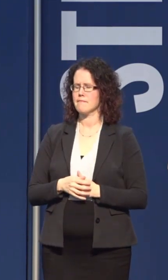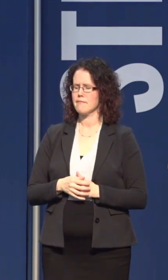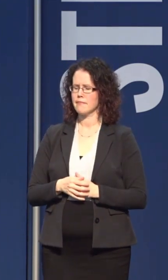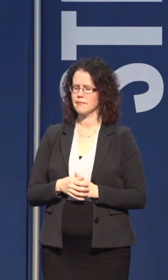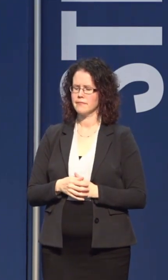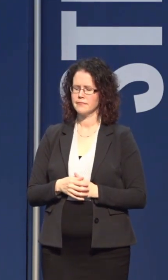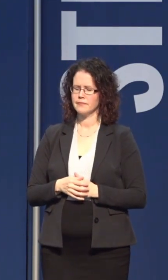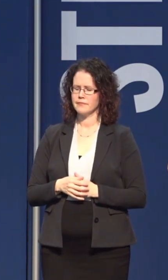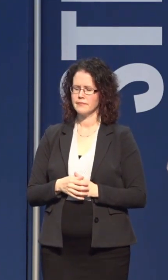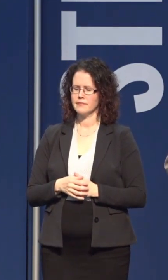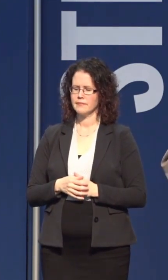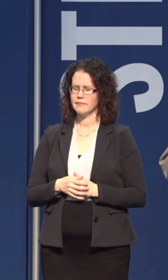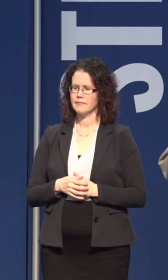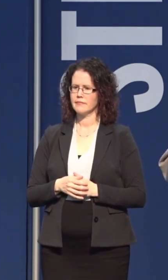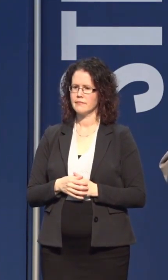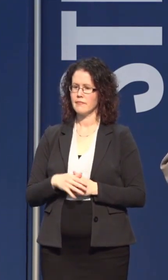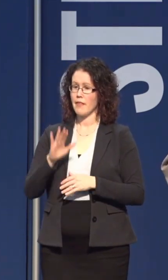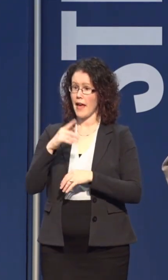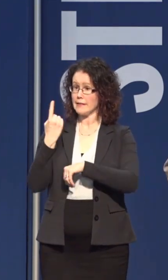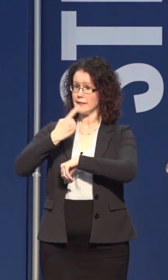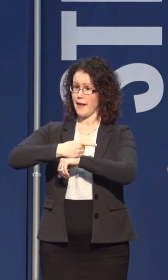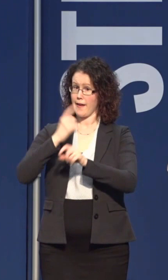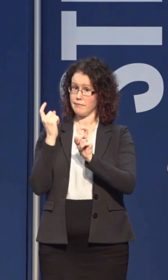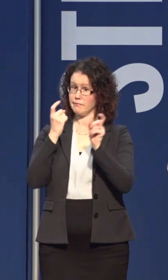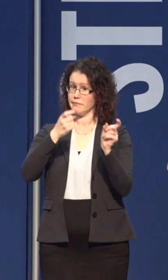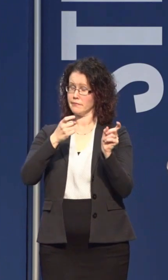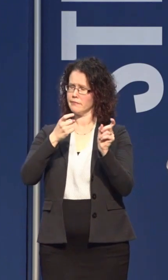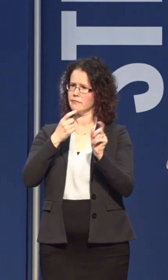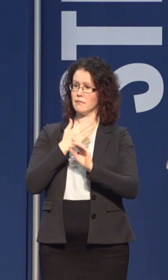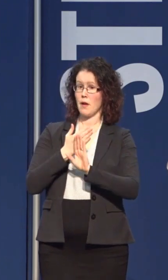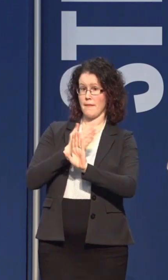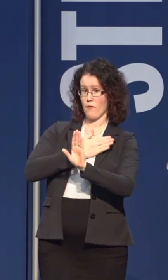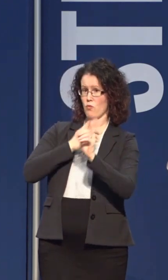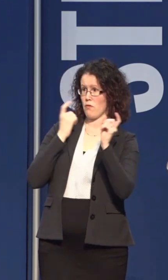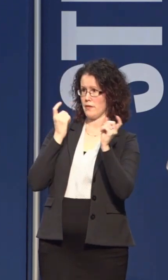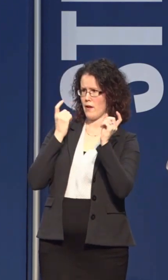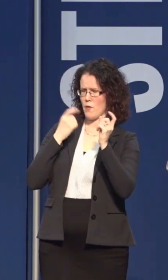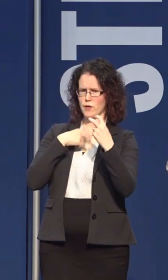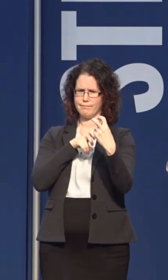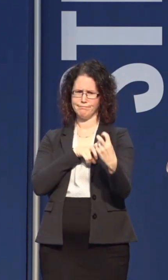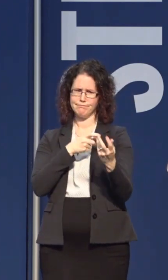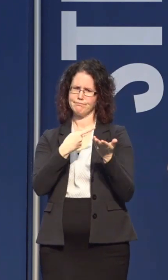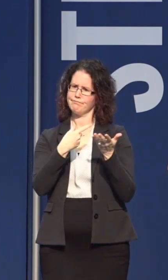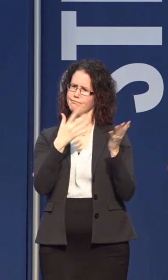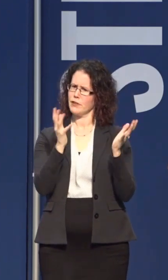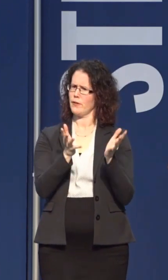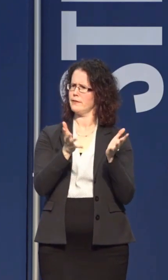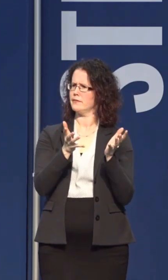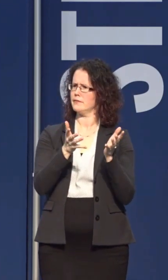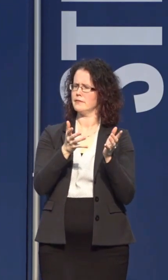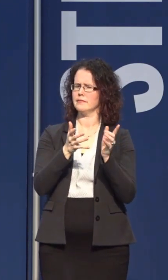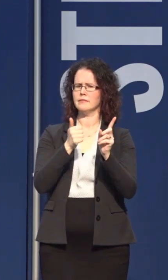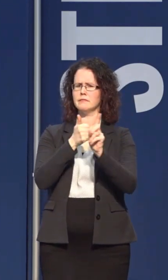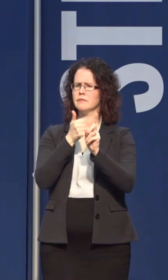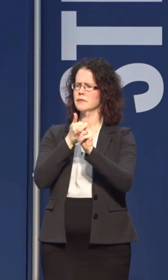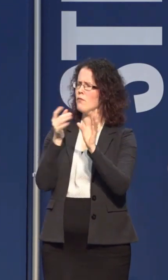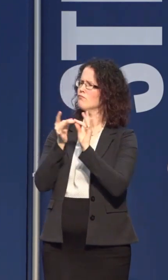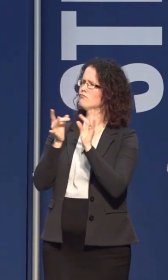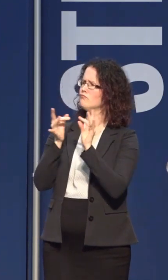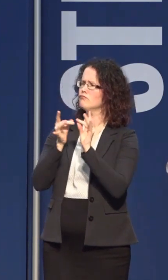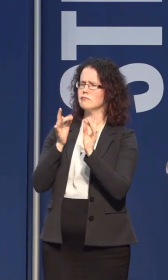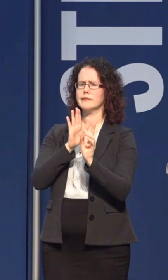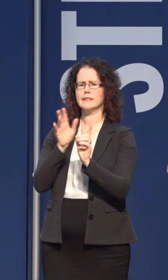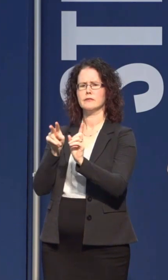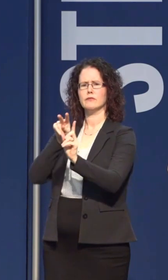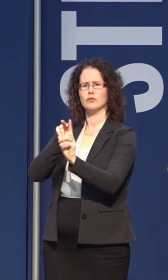And prior to the ceremony, I had the pleasure of speaking with Colonel Hadfield, at which time he shared with me his views on education and the power